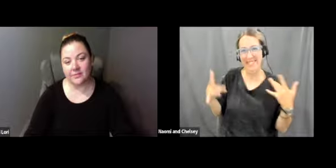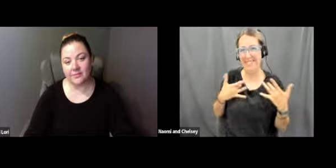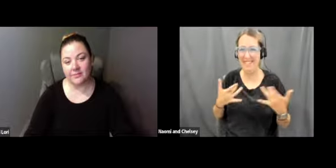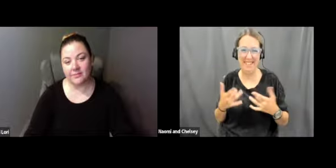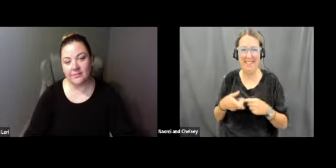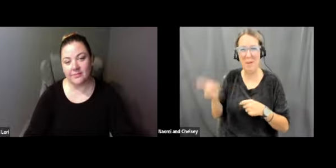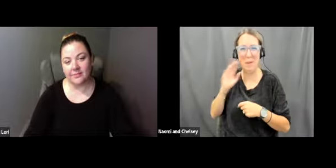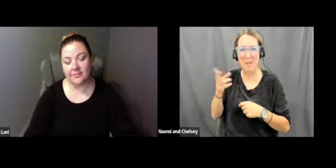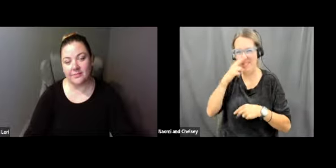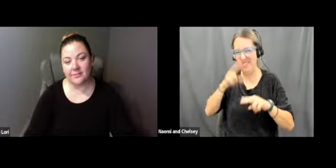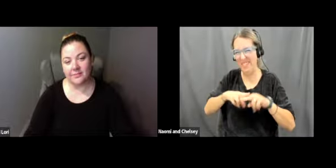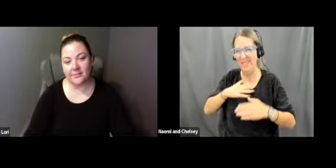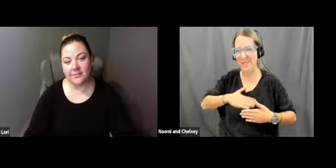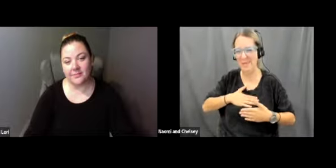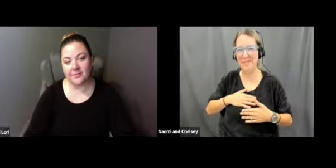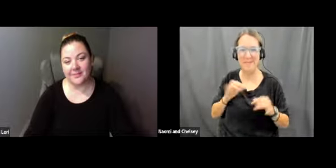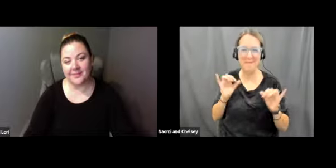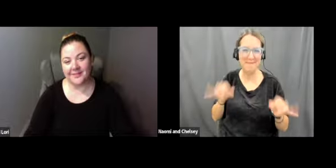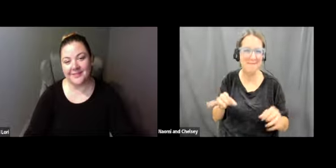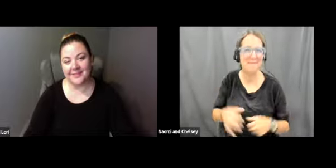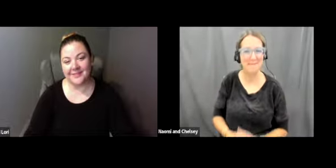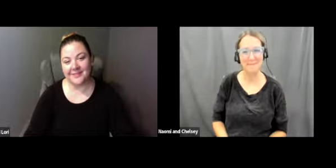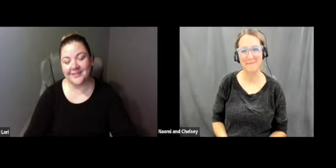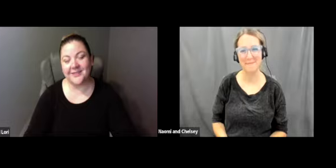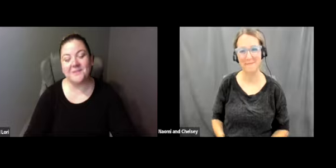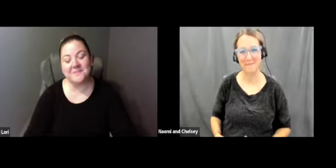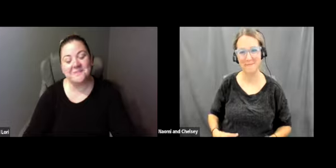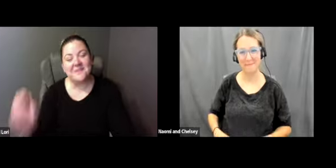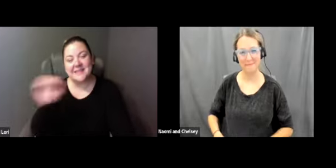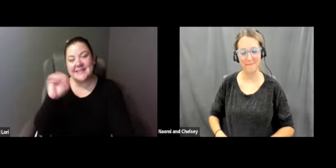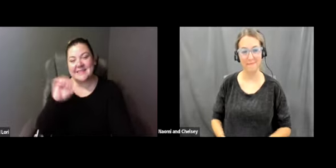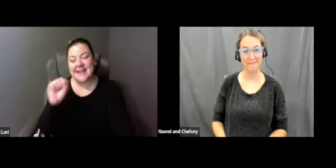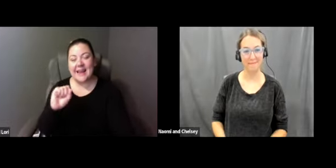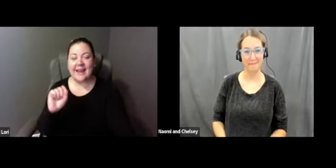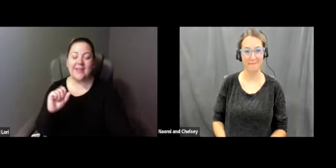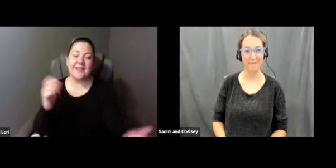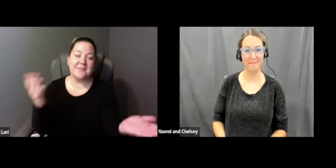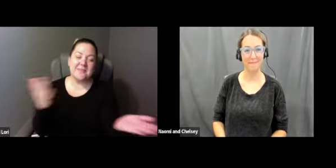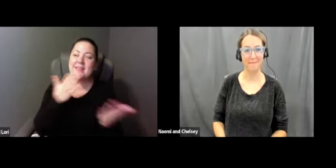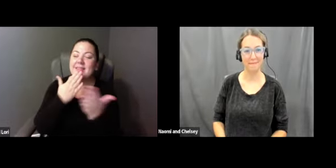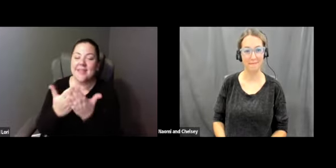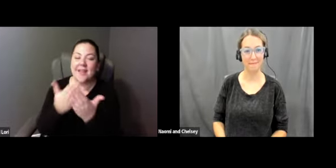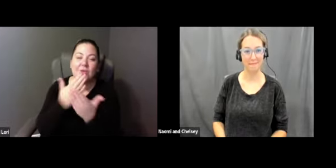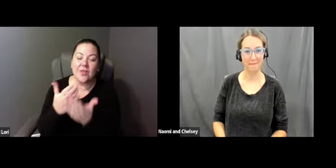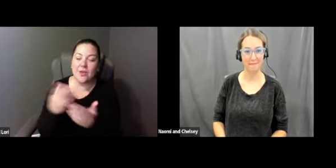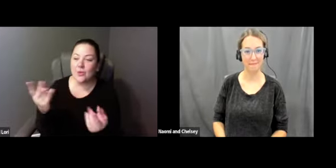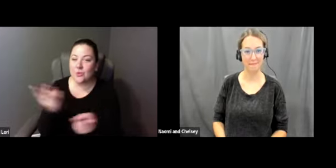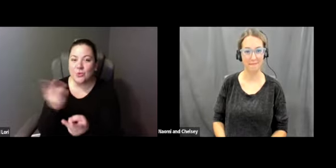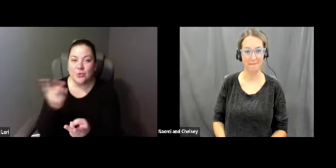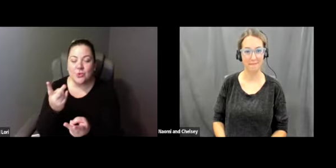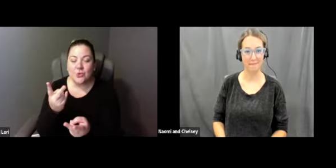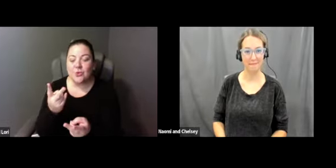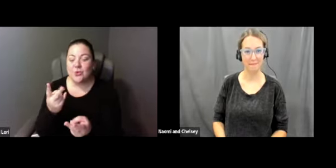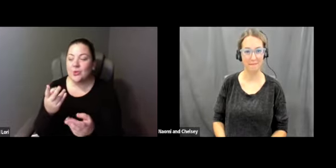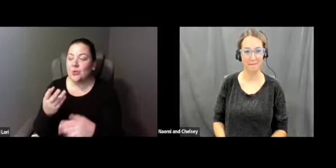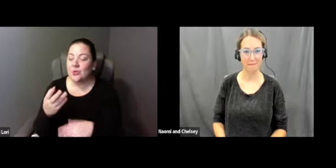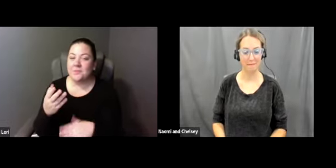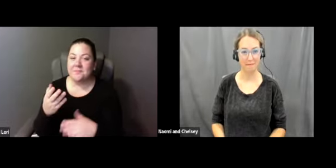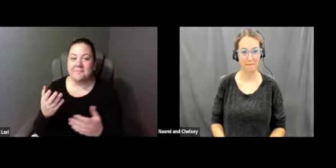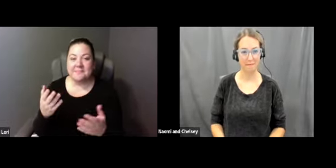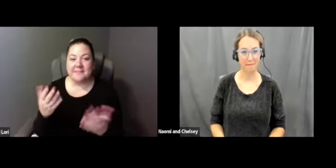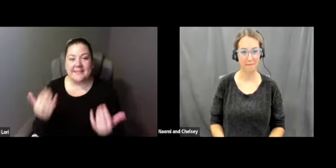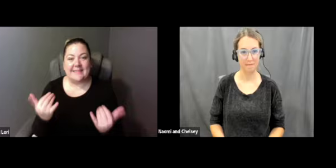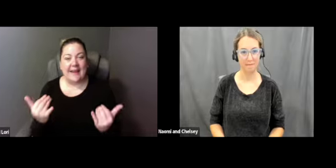what satisfied me this week. Sadie here. Thank you both for being here with us today. Such a fantastically nuanced